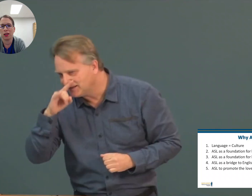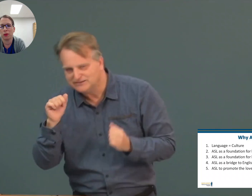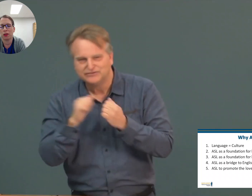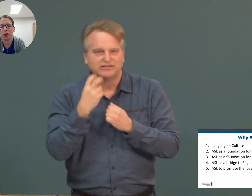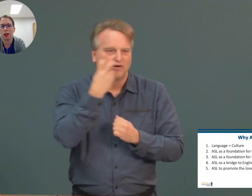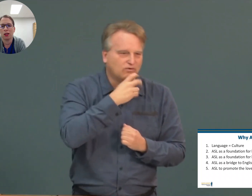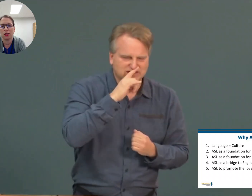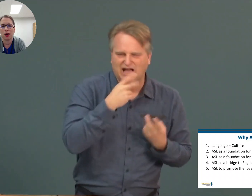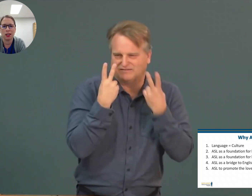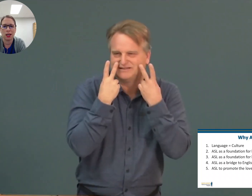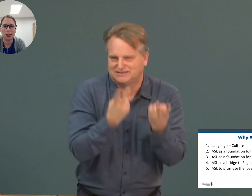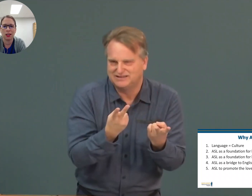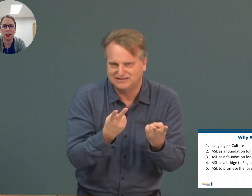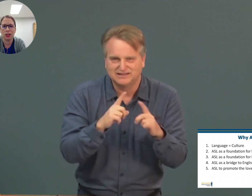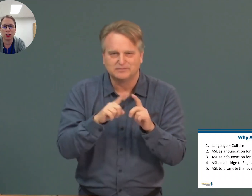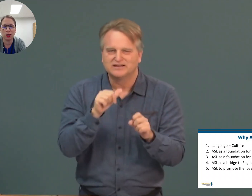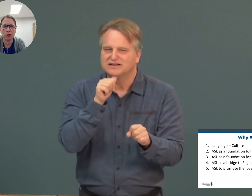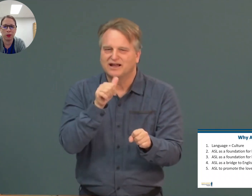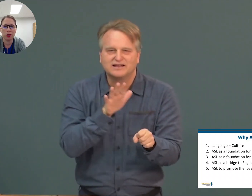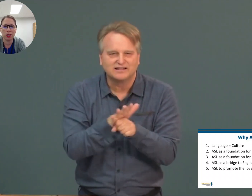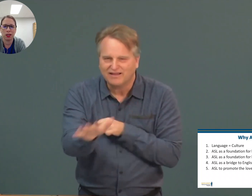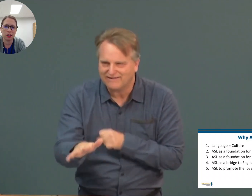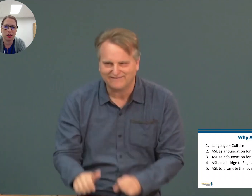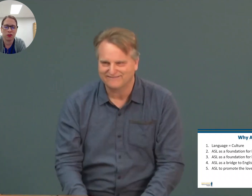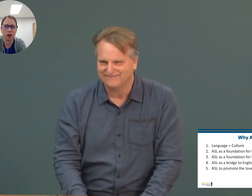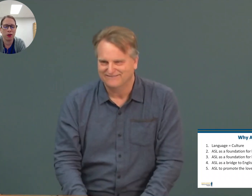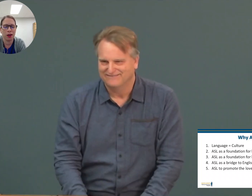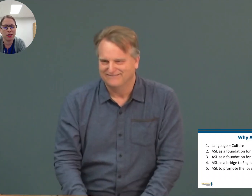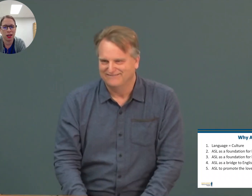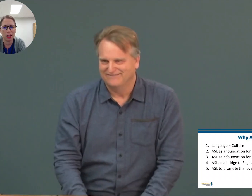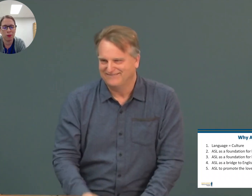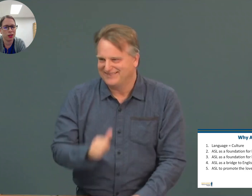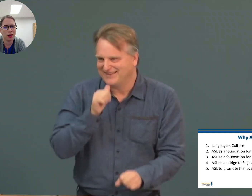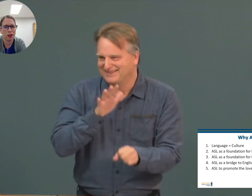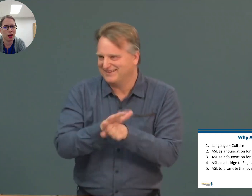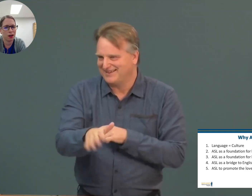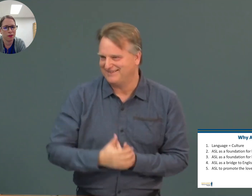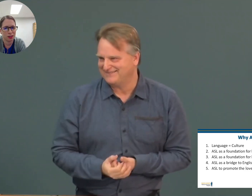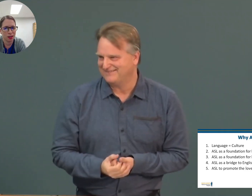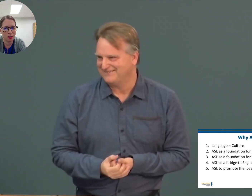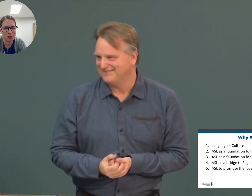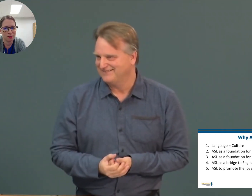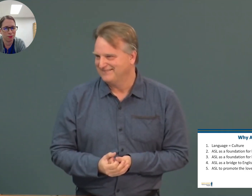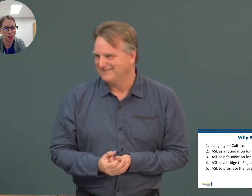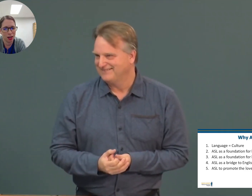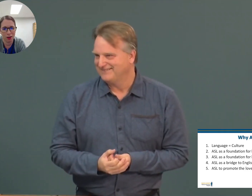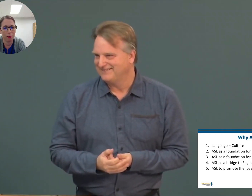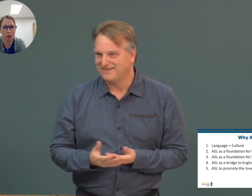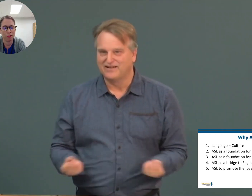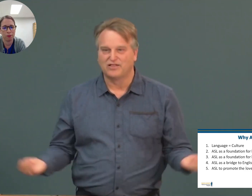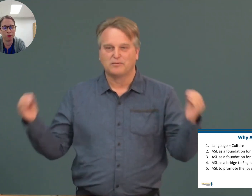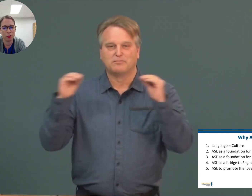with signed exact English, lip reading, etc. But I've seen it, but not enough success. Not enough, truly.